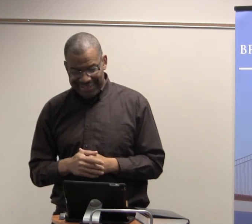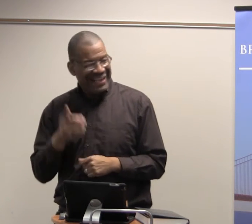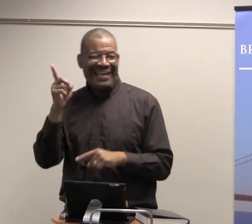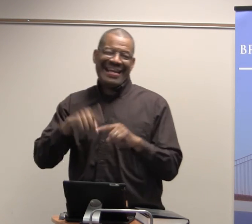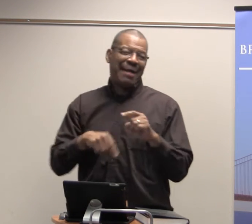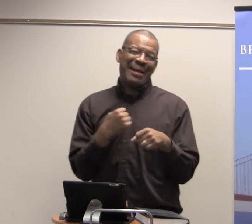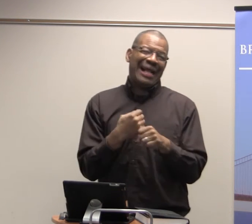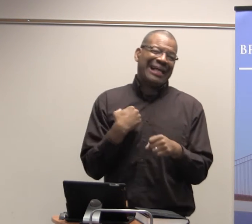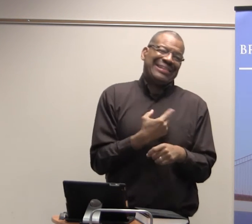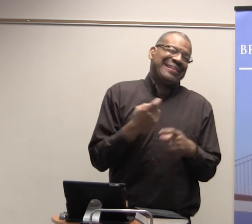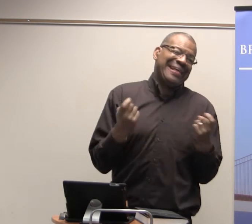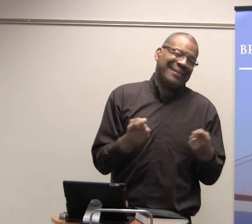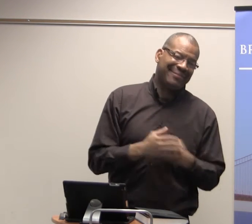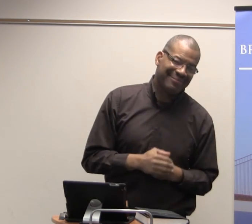He cannot make us